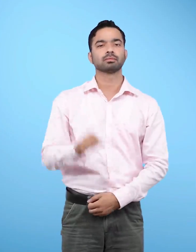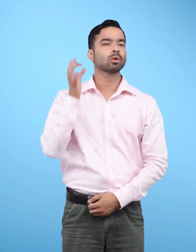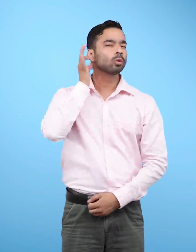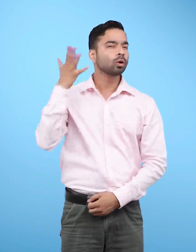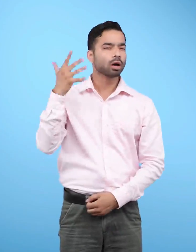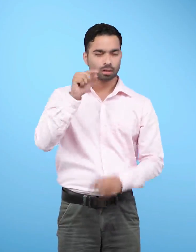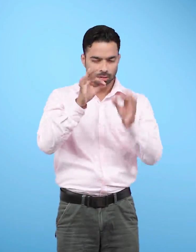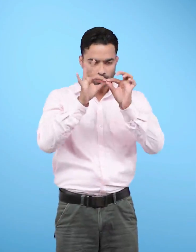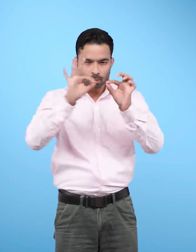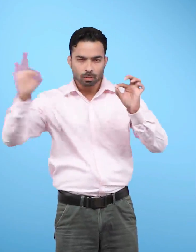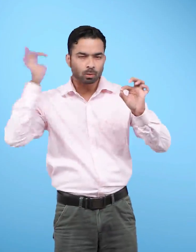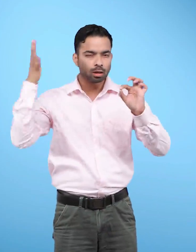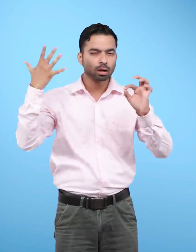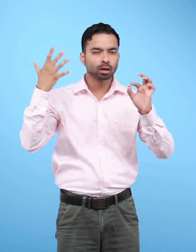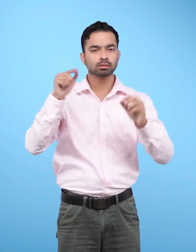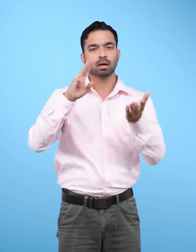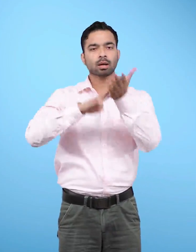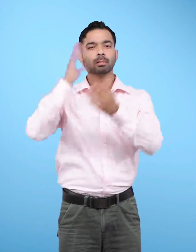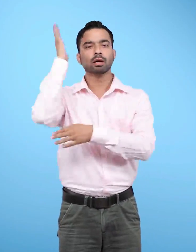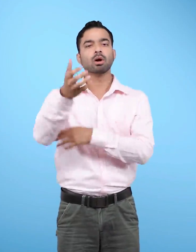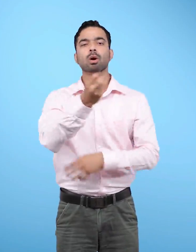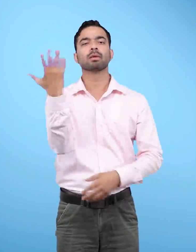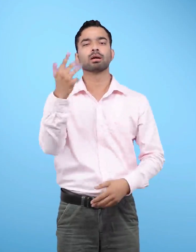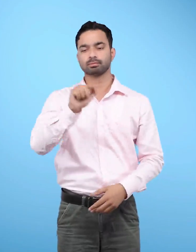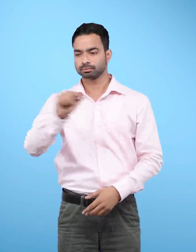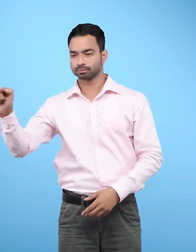Gold wire for B is equal to dash meters.